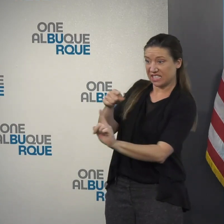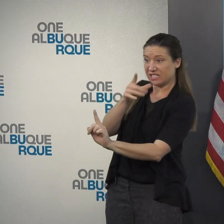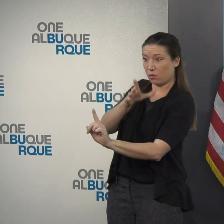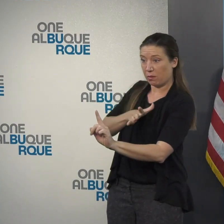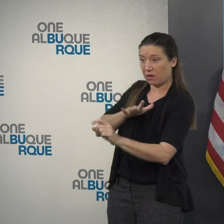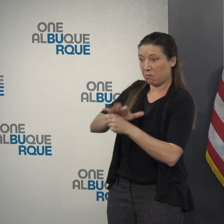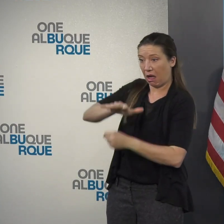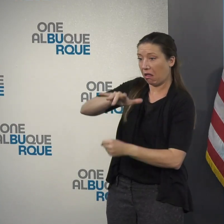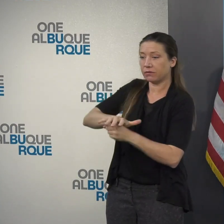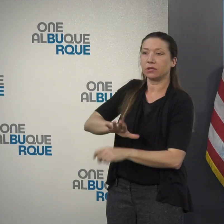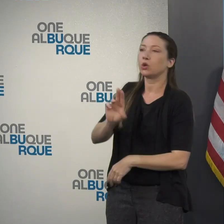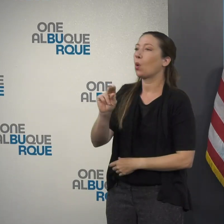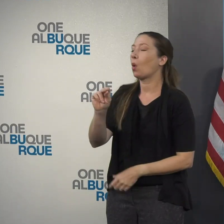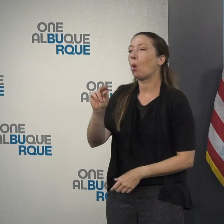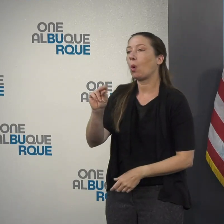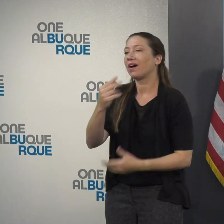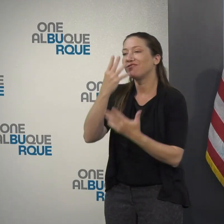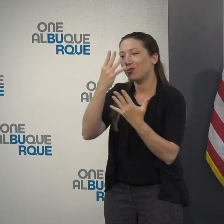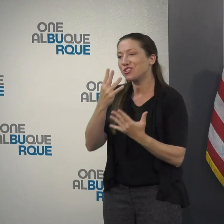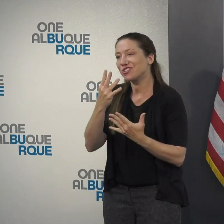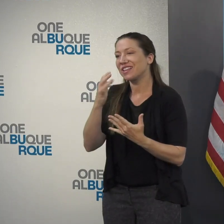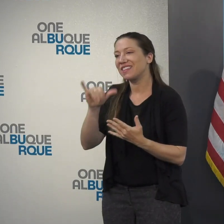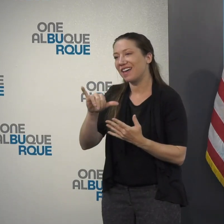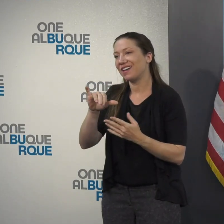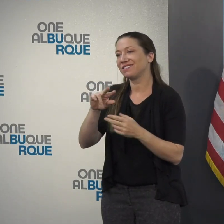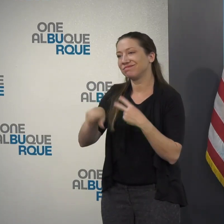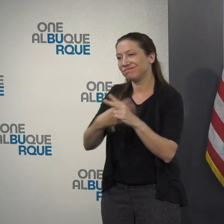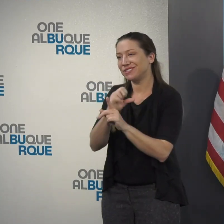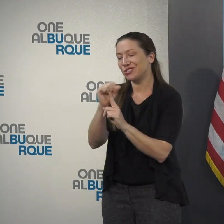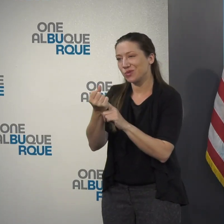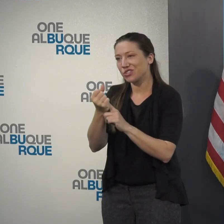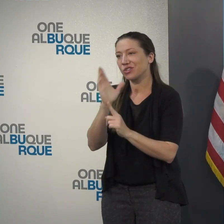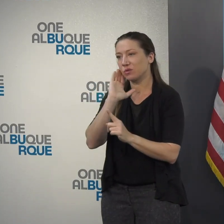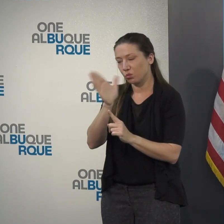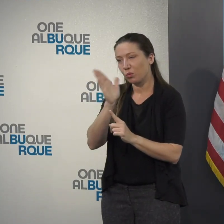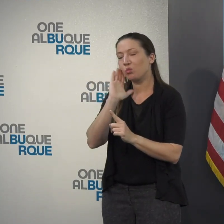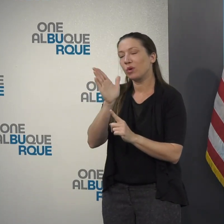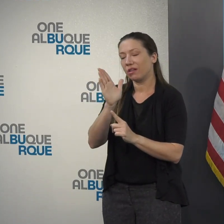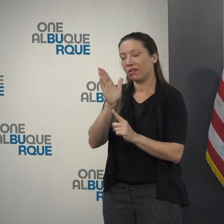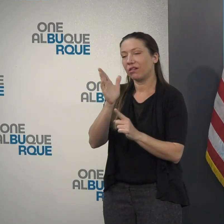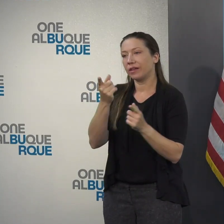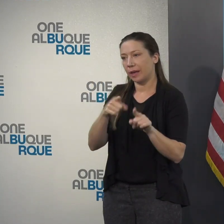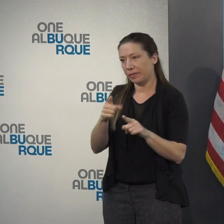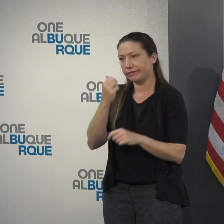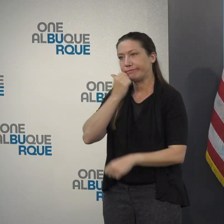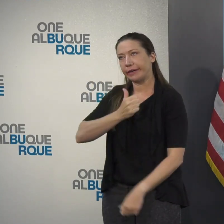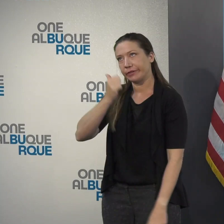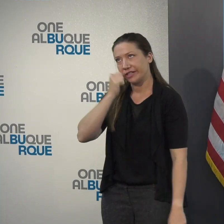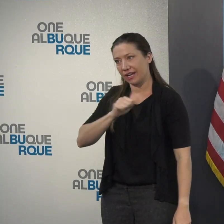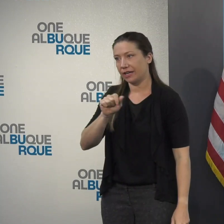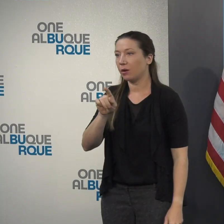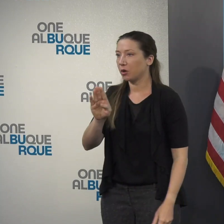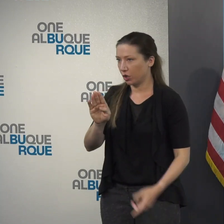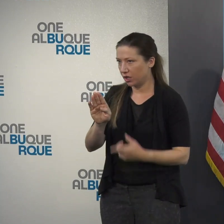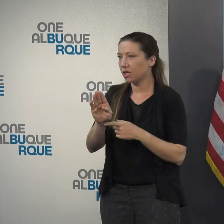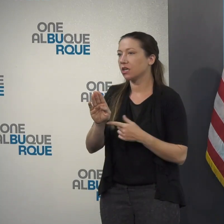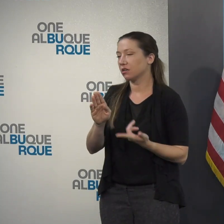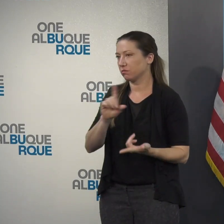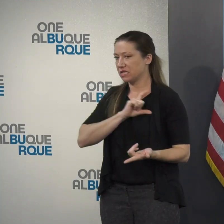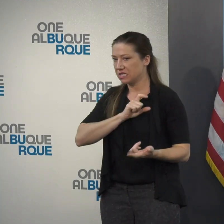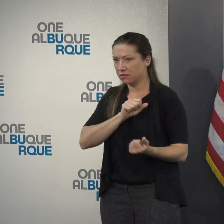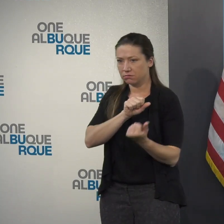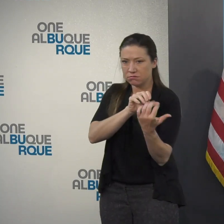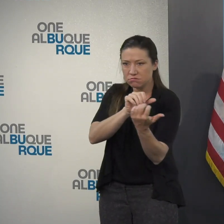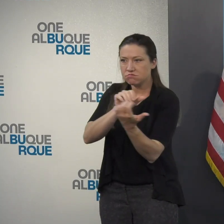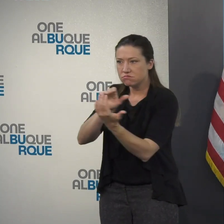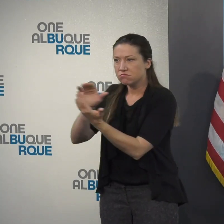that is unfortunately something that happens in Albuquerque every day for our first responders. And this program that we put together, I think was about 2 weeks